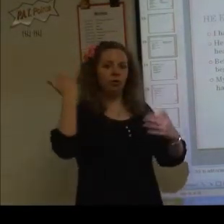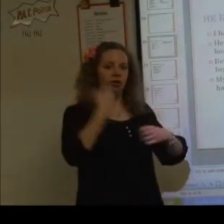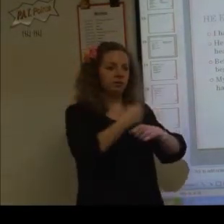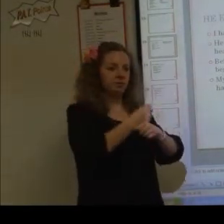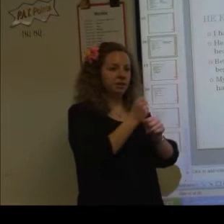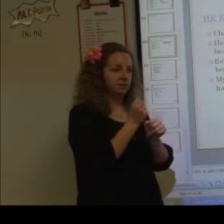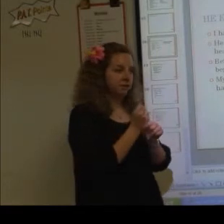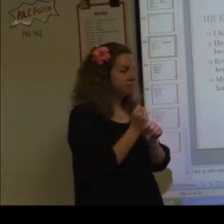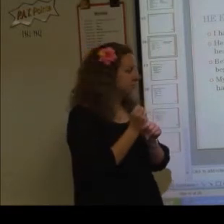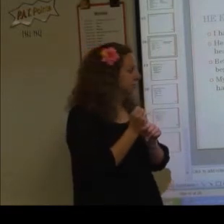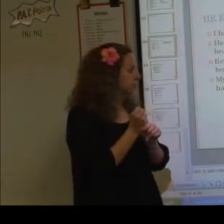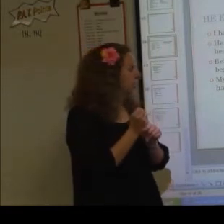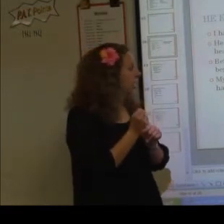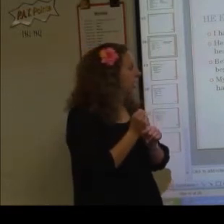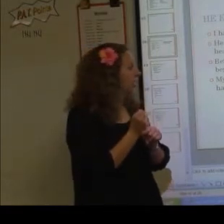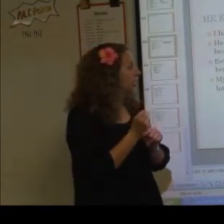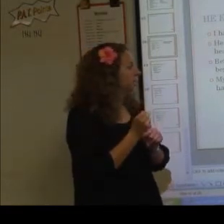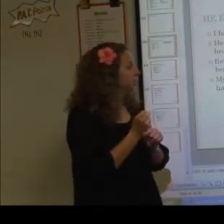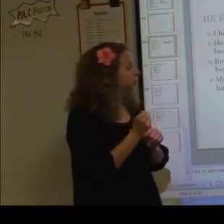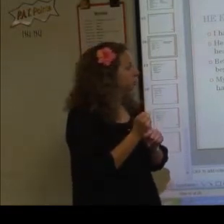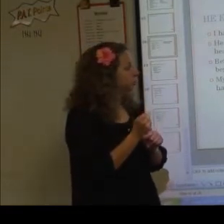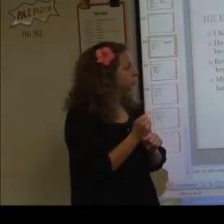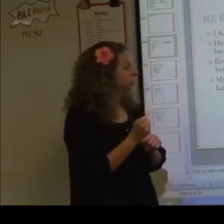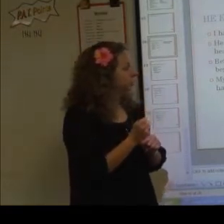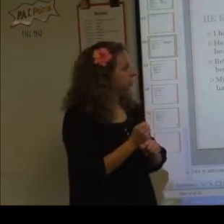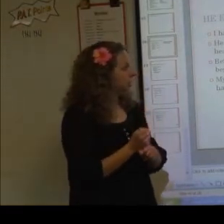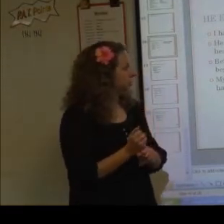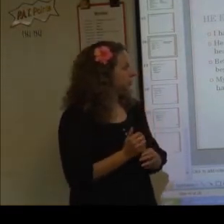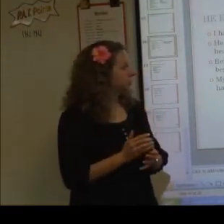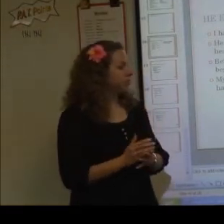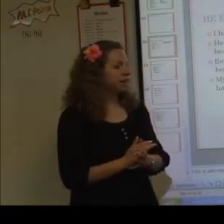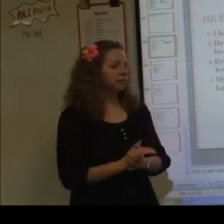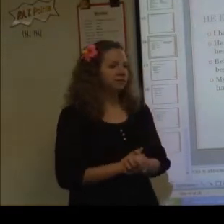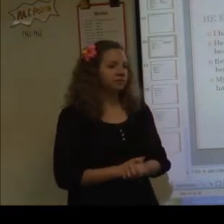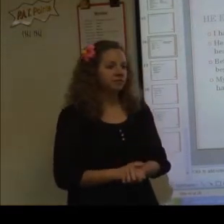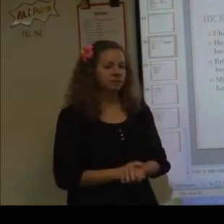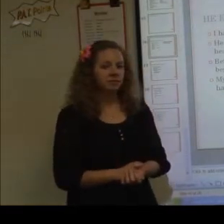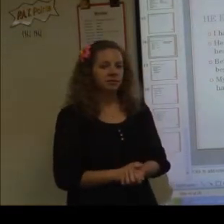Before He made me. You could do, what else would you say?